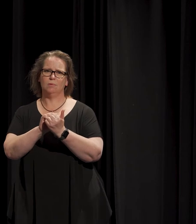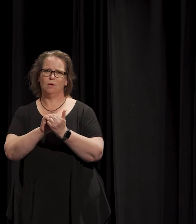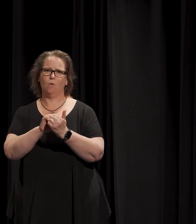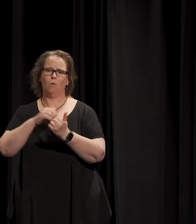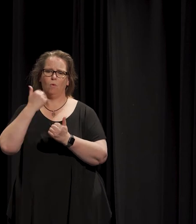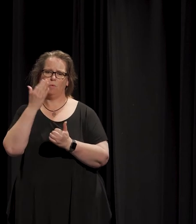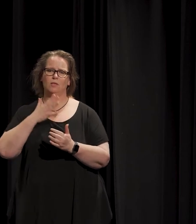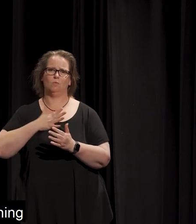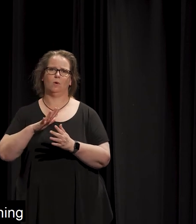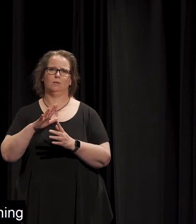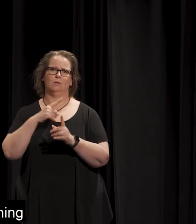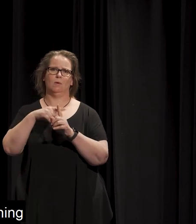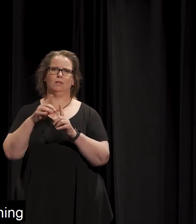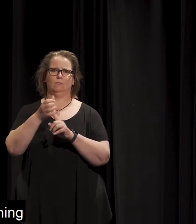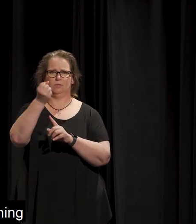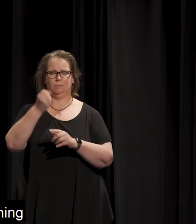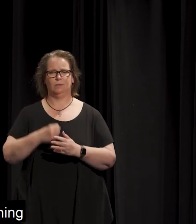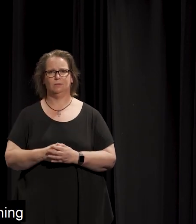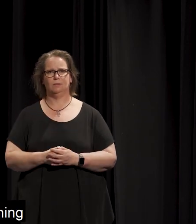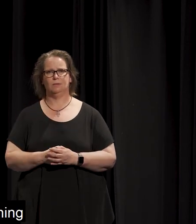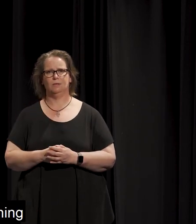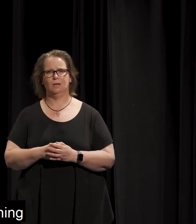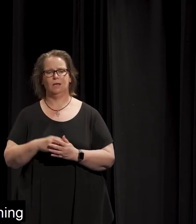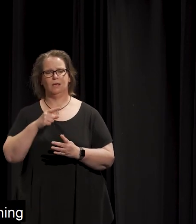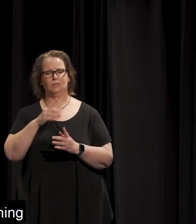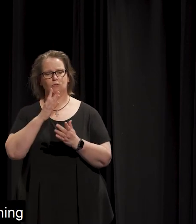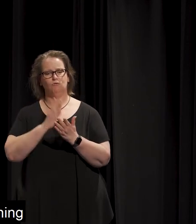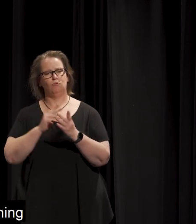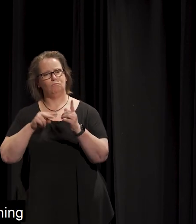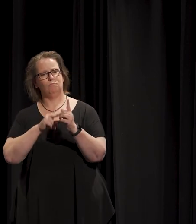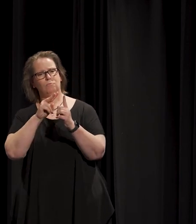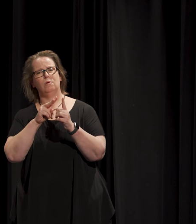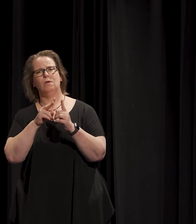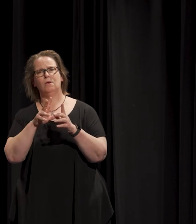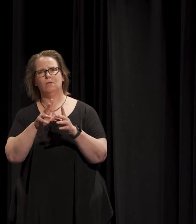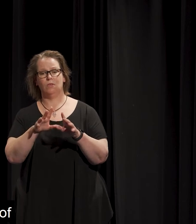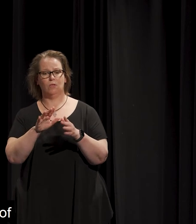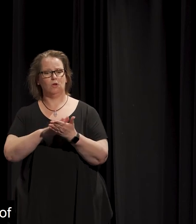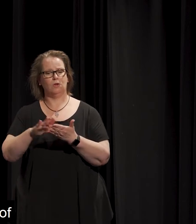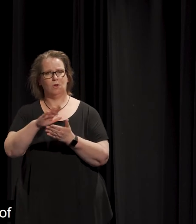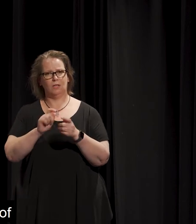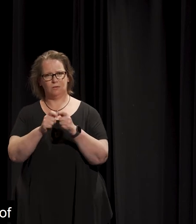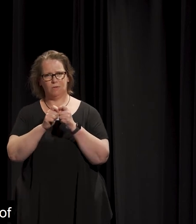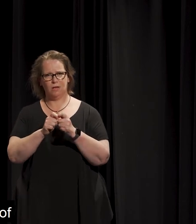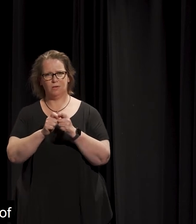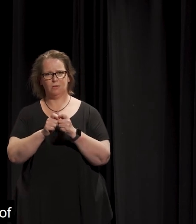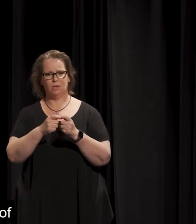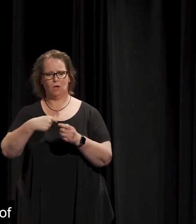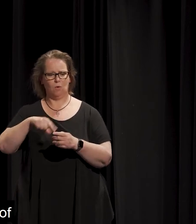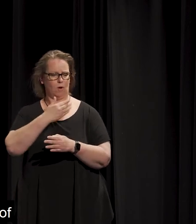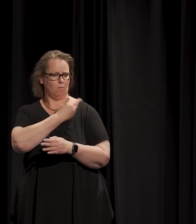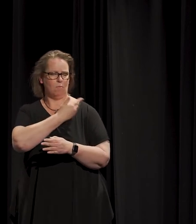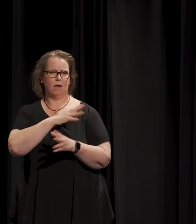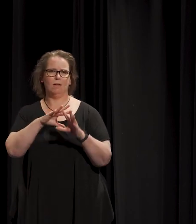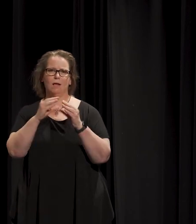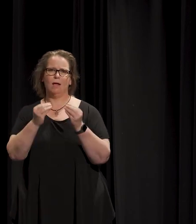outcome. This student has been a shining example of the college values, and we are so very proud of everything